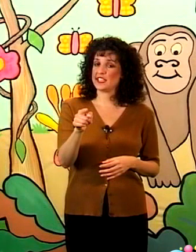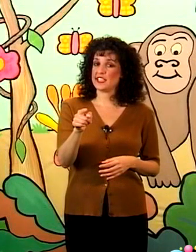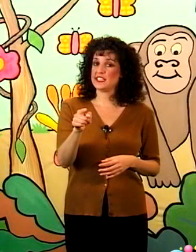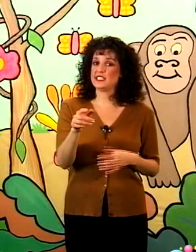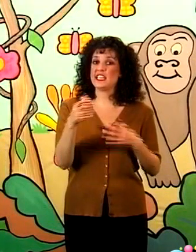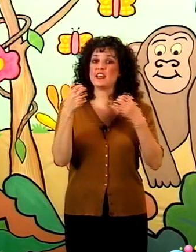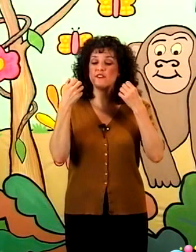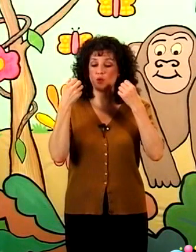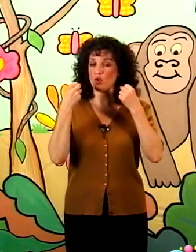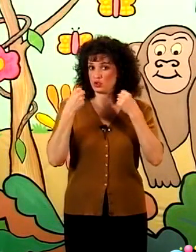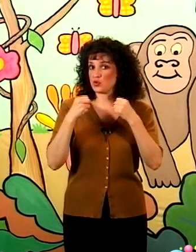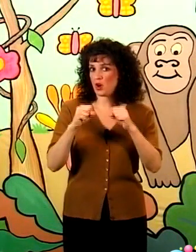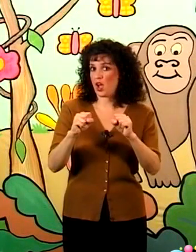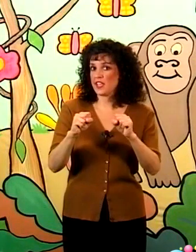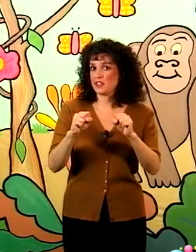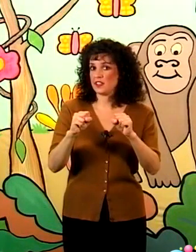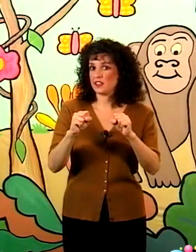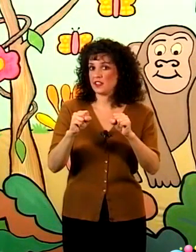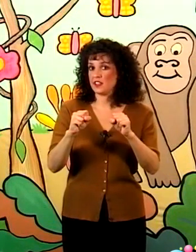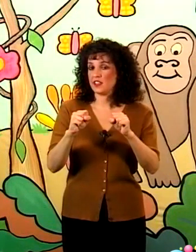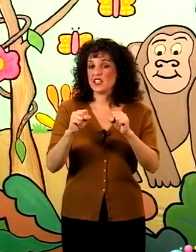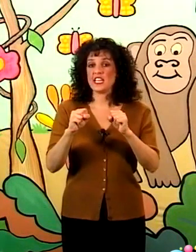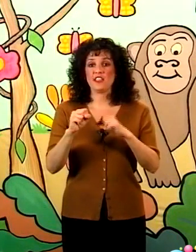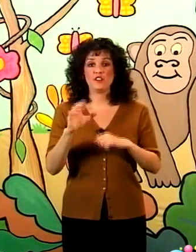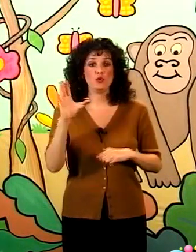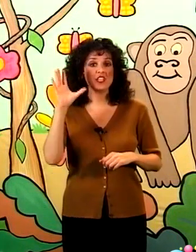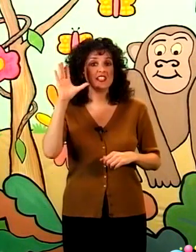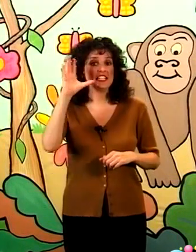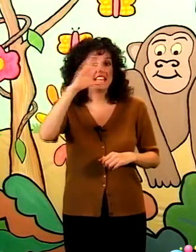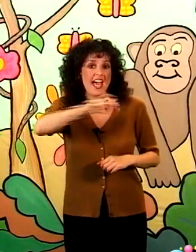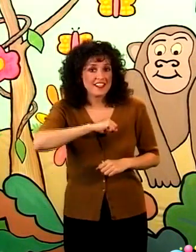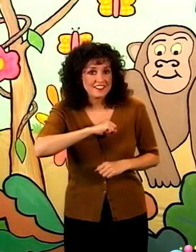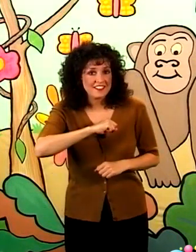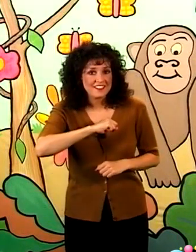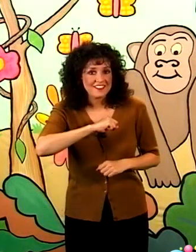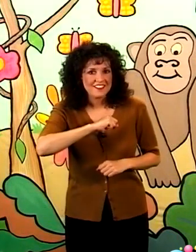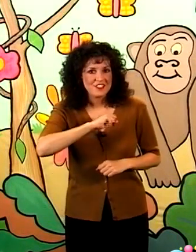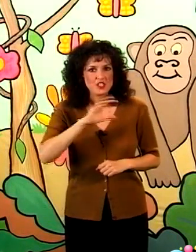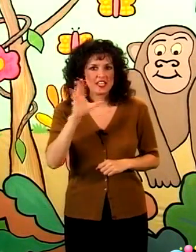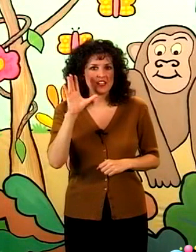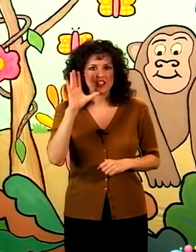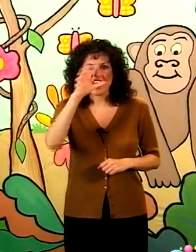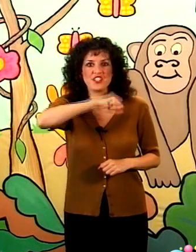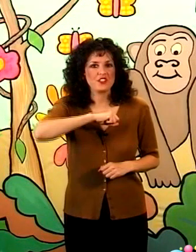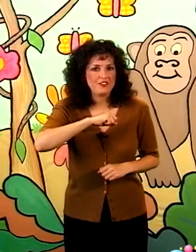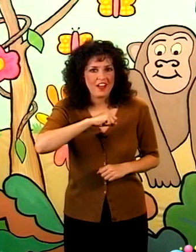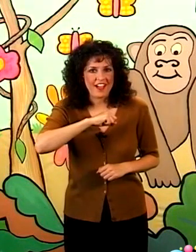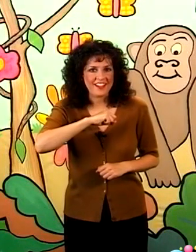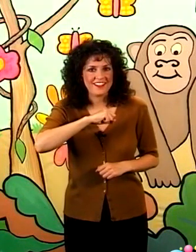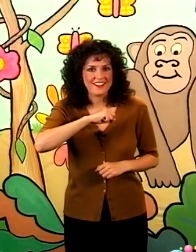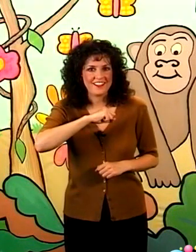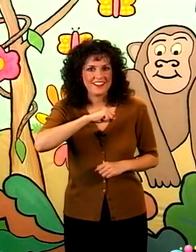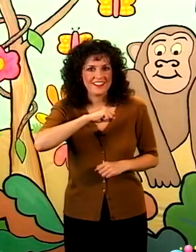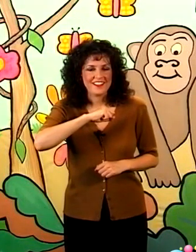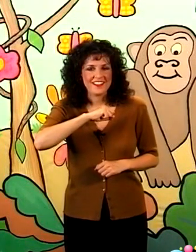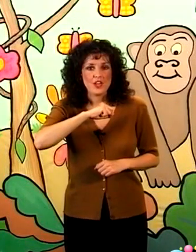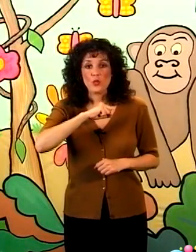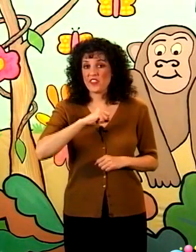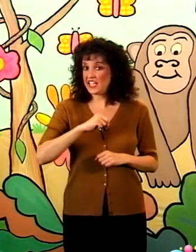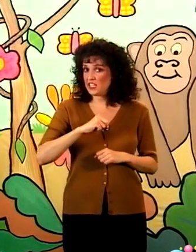See if or try if you can guess. Looks like you're catching a fly. With a hint